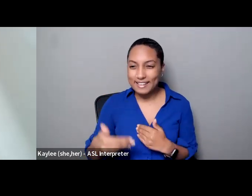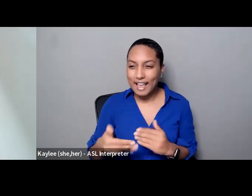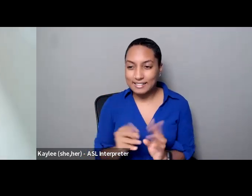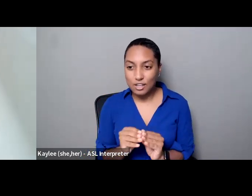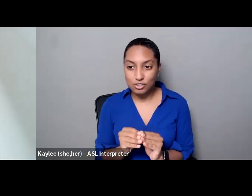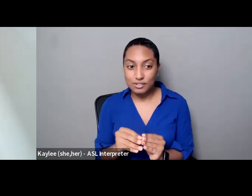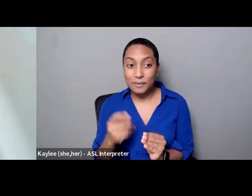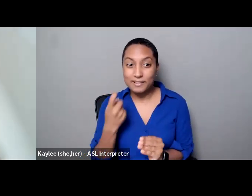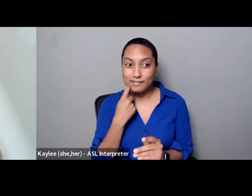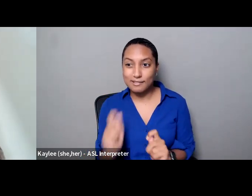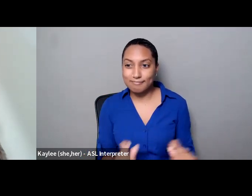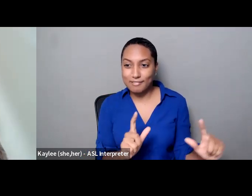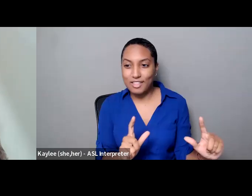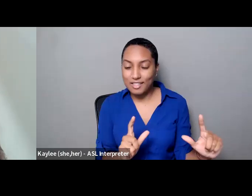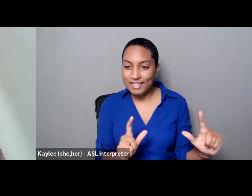screen. And